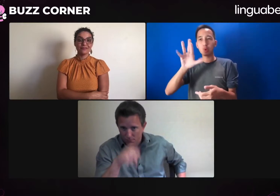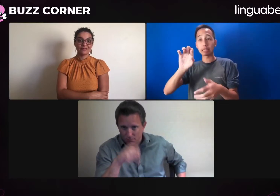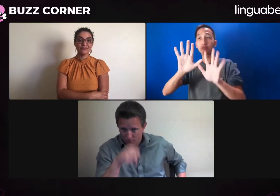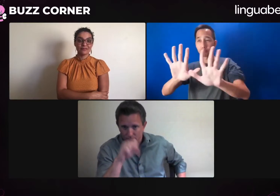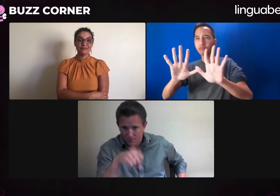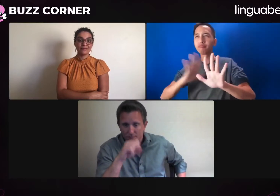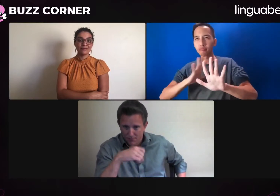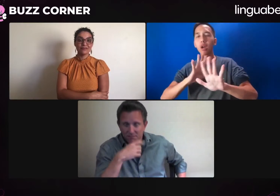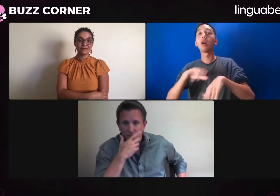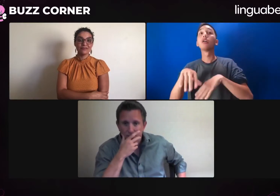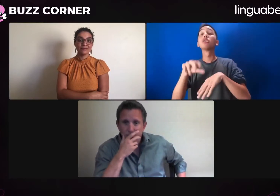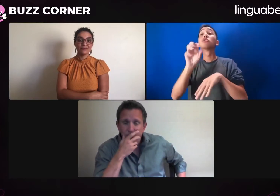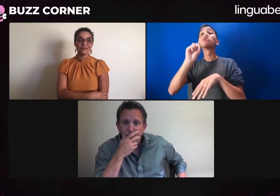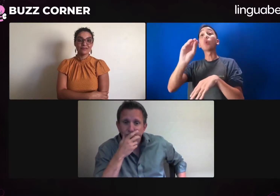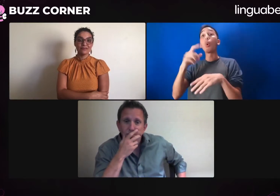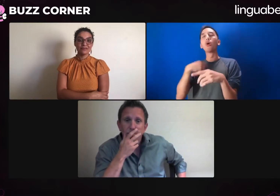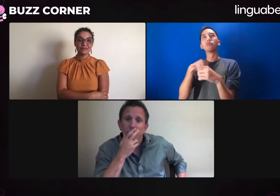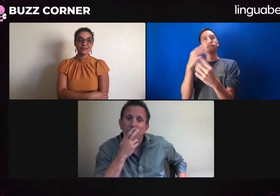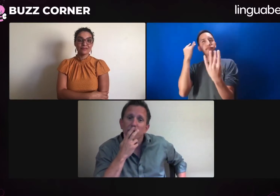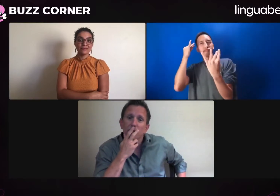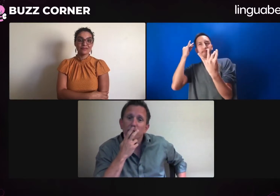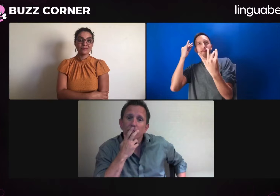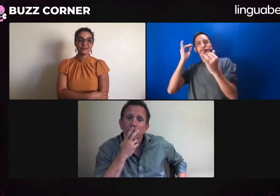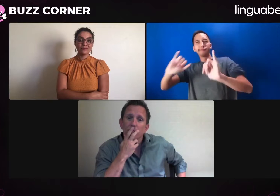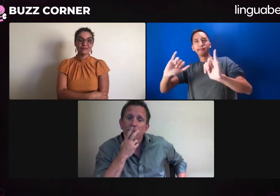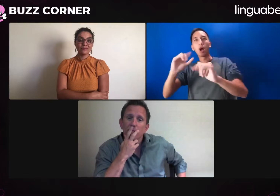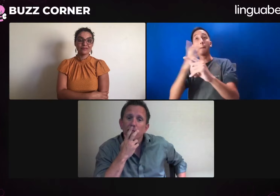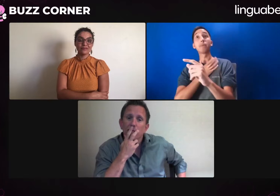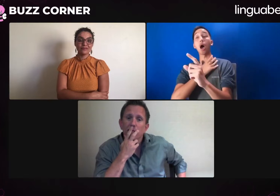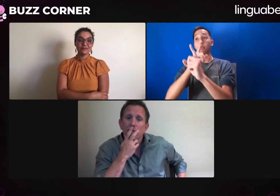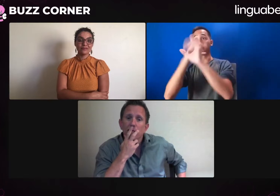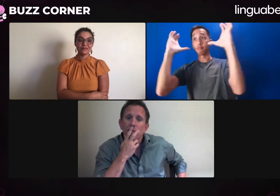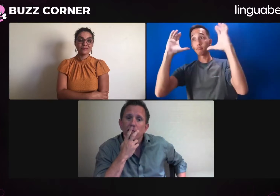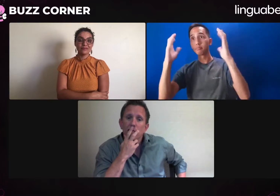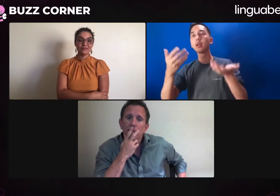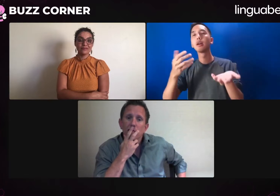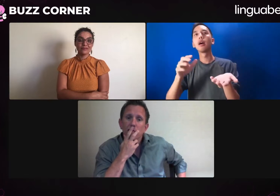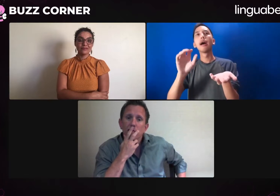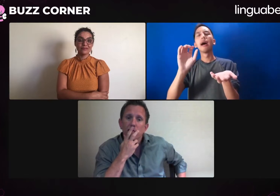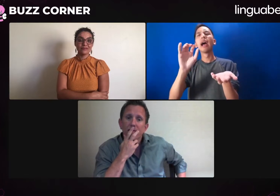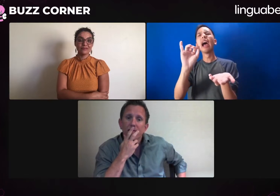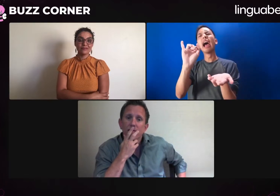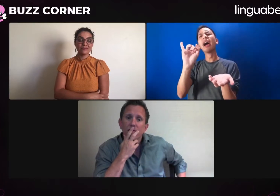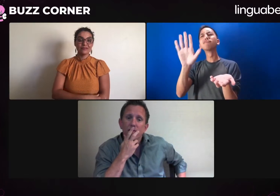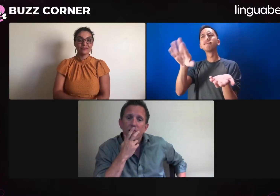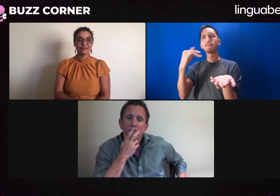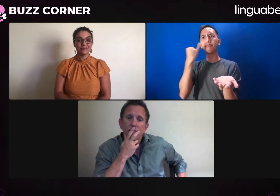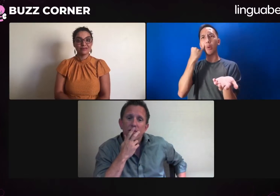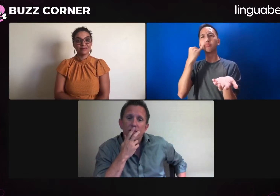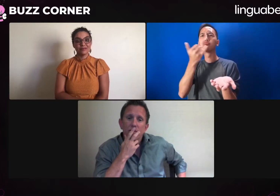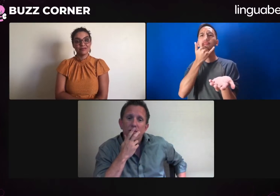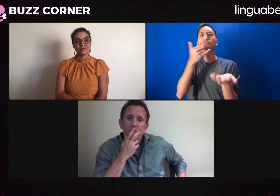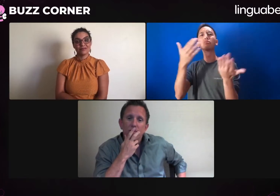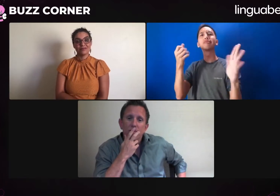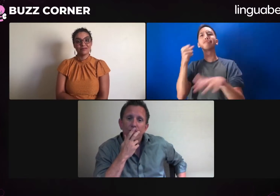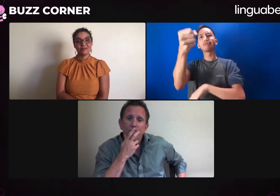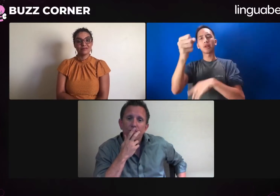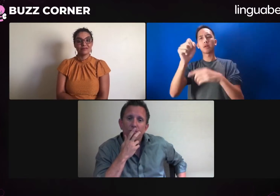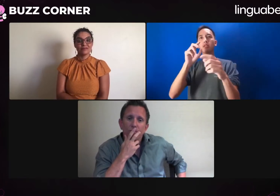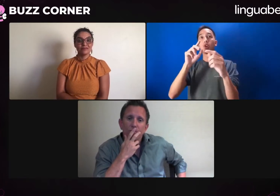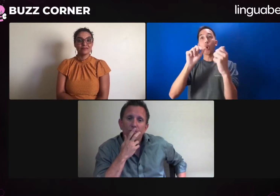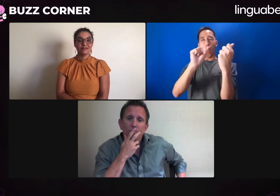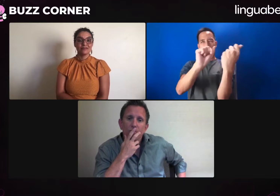that Black people tend to have much harsher consequences. So that led me to really think about, and